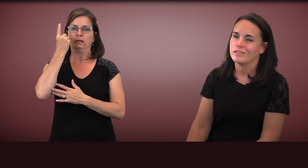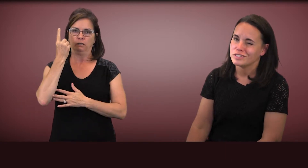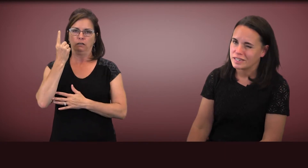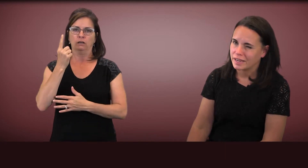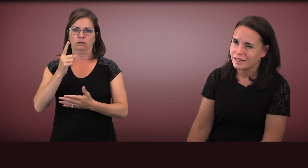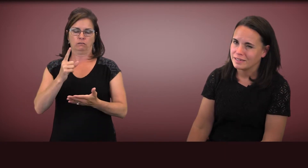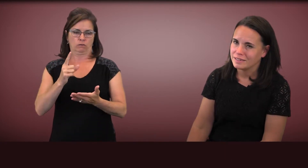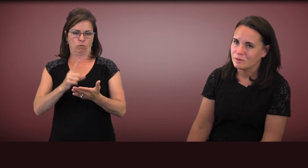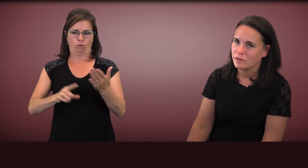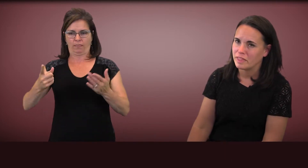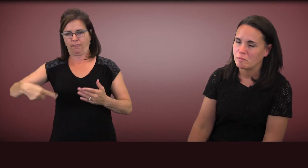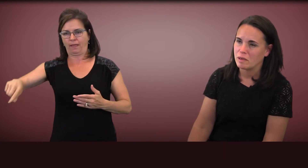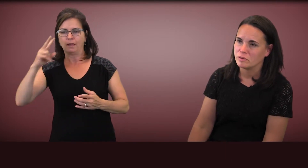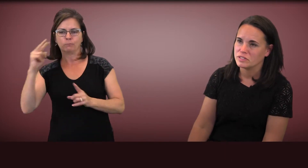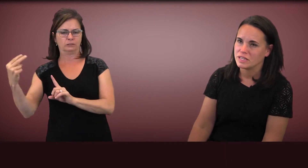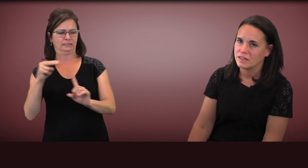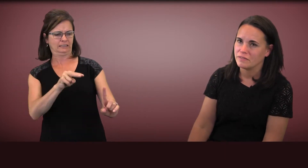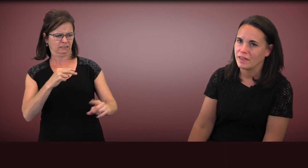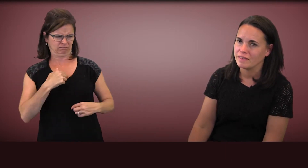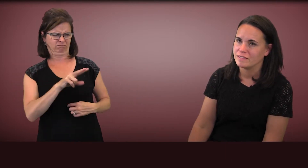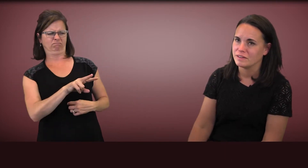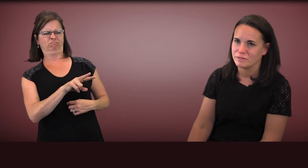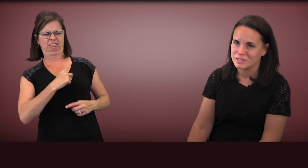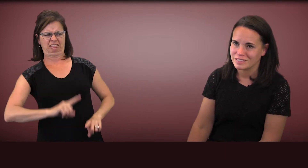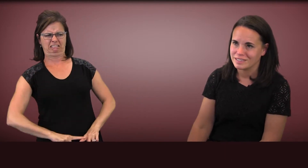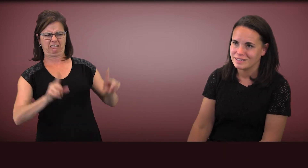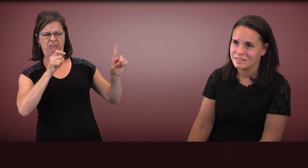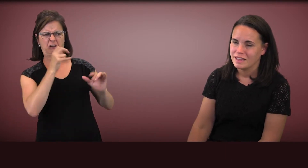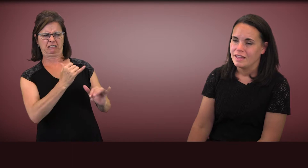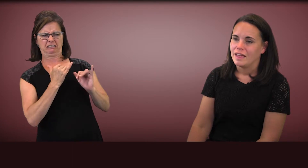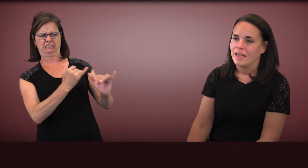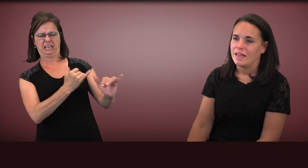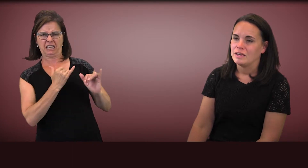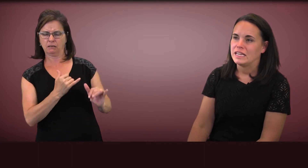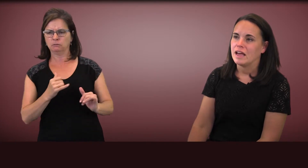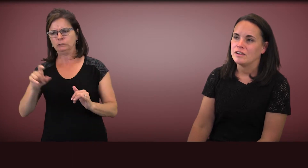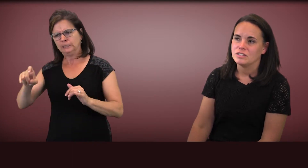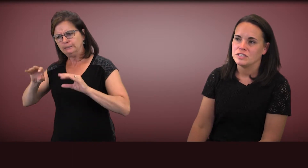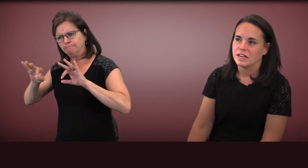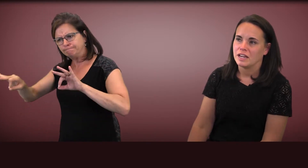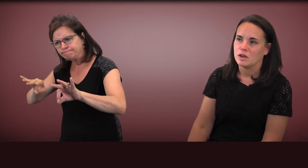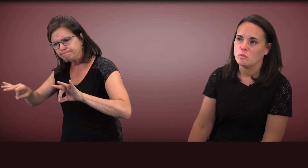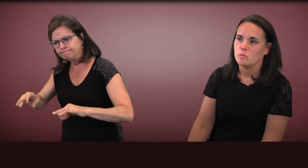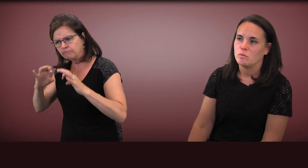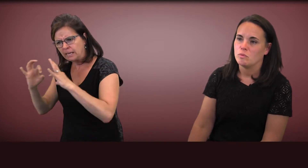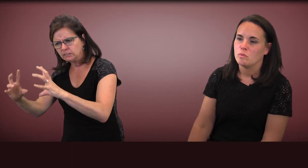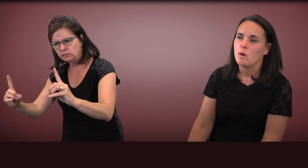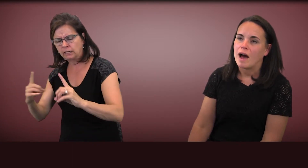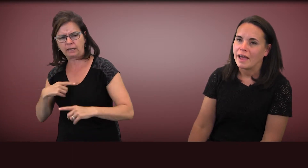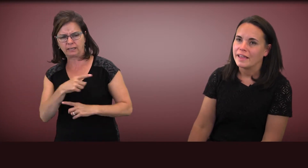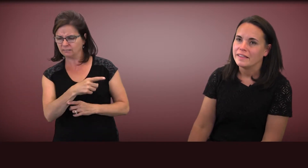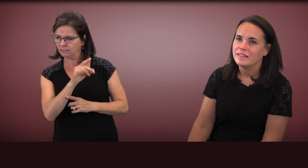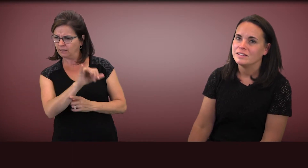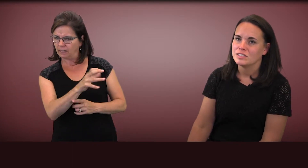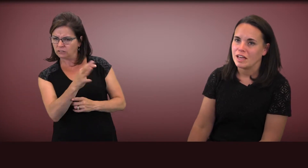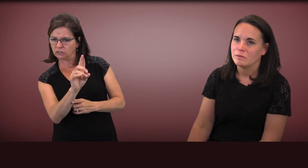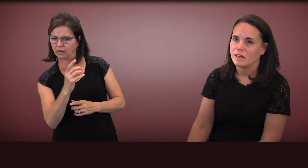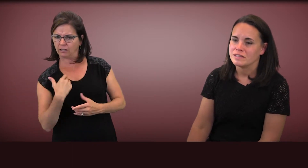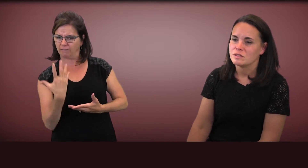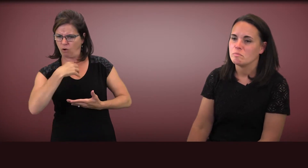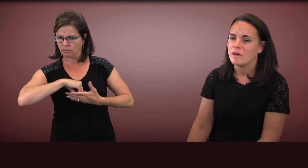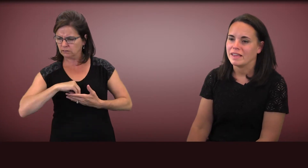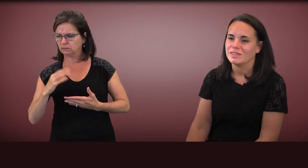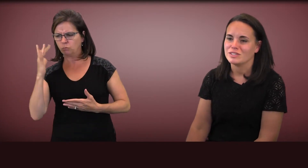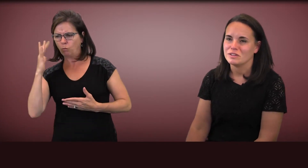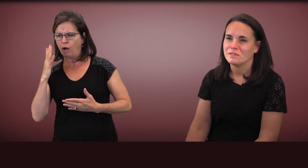to understand what they might perceive as differences, and in understanding why the child